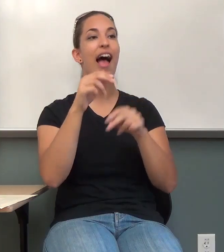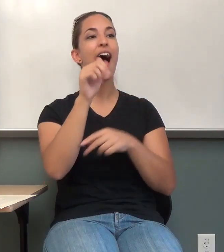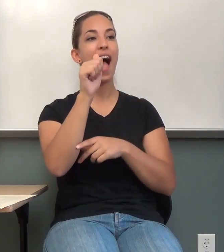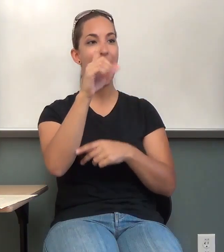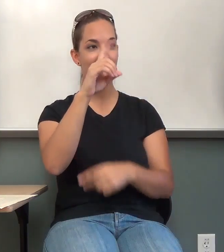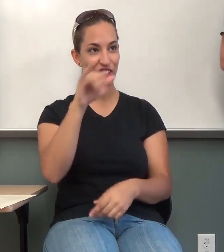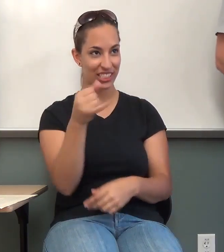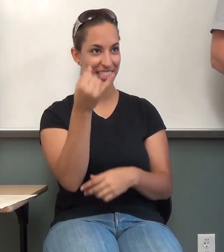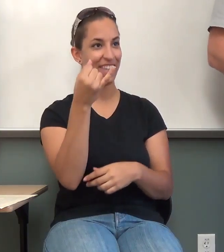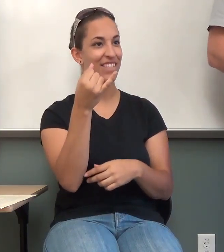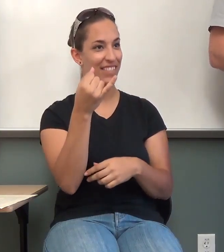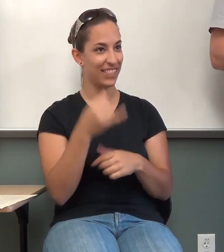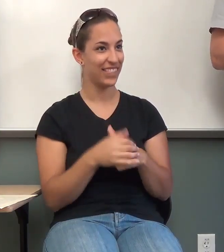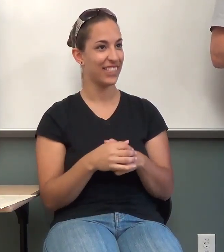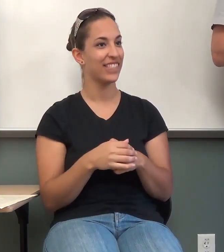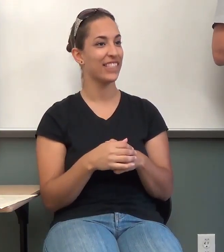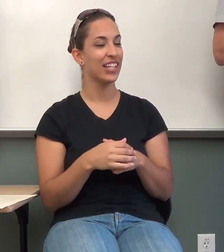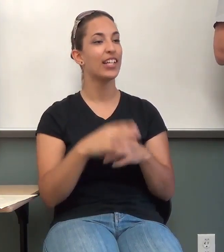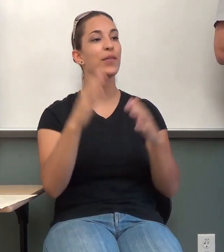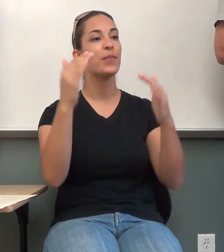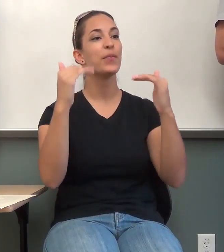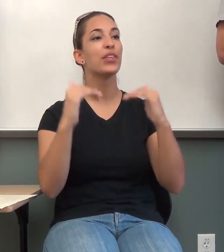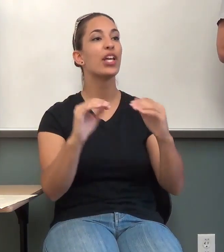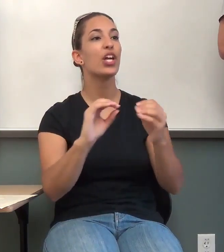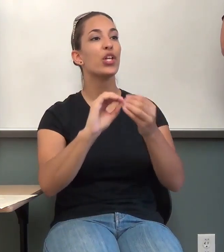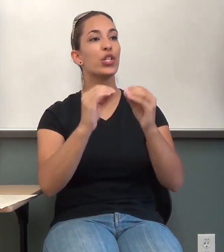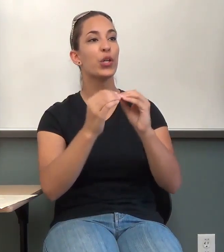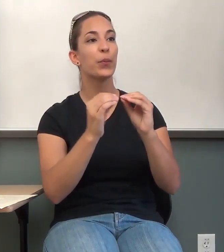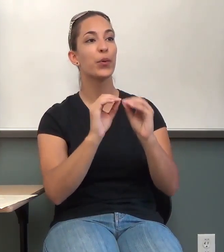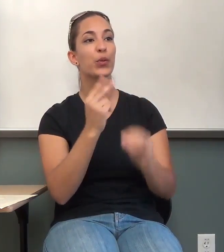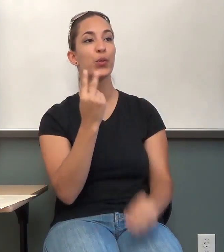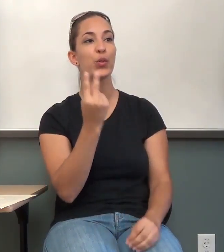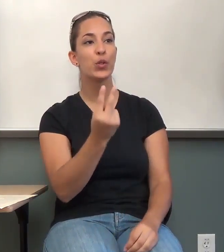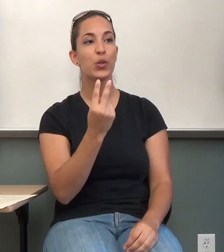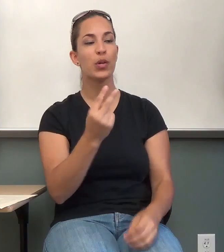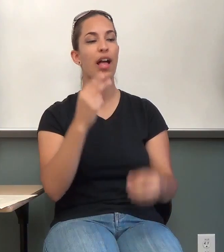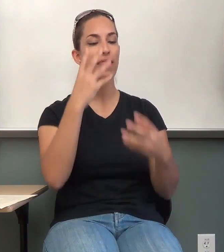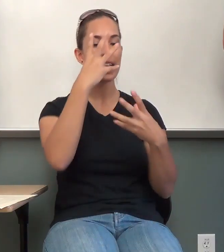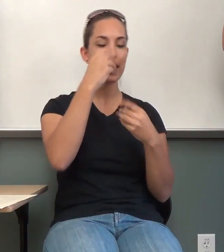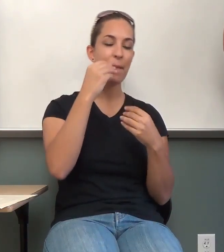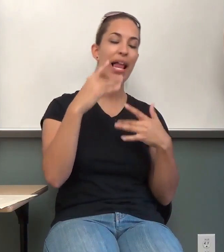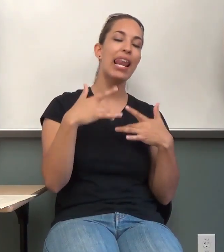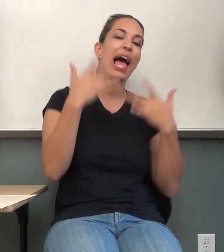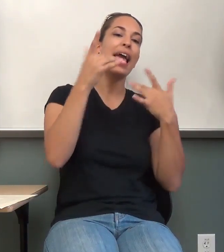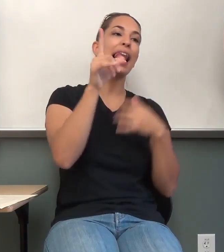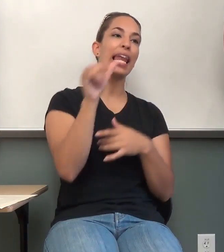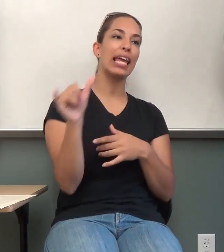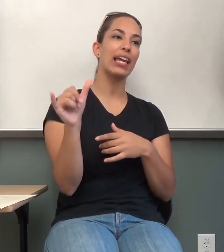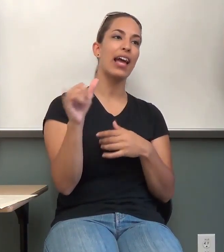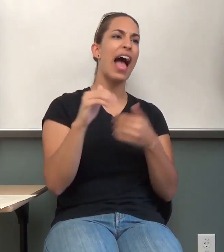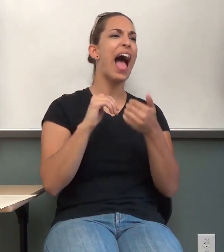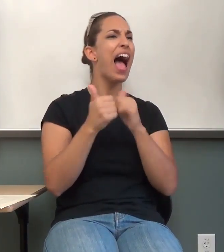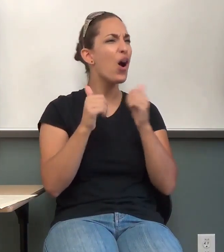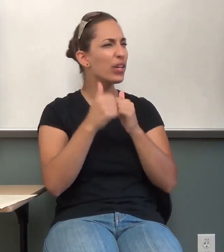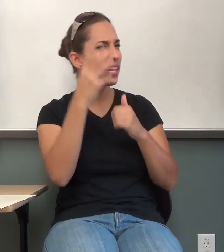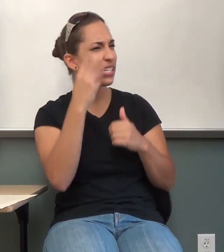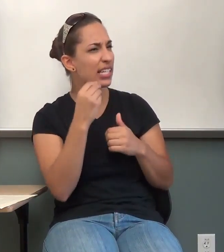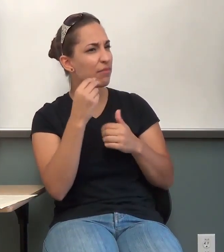Adjective. How about number two? They slept lightly. How did they sleep? Lightly. Lightly. What word describes how